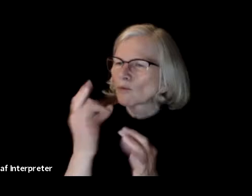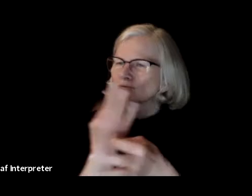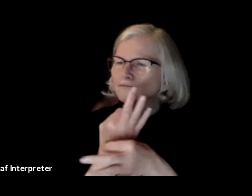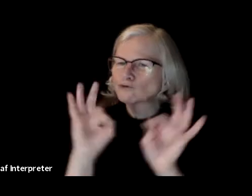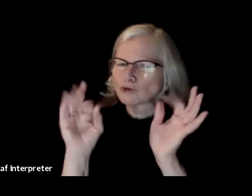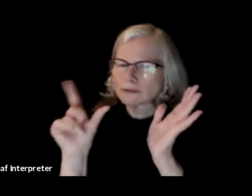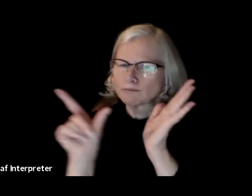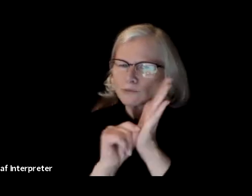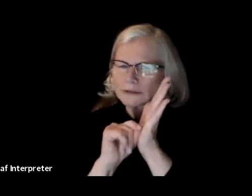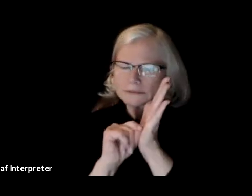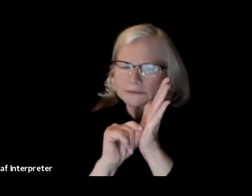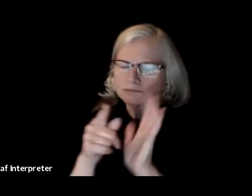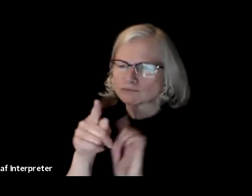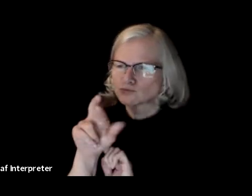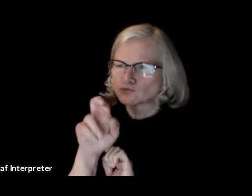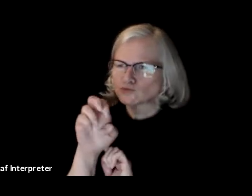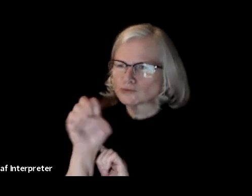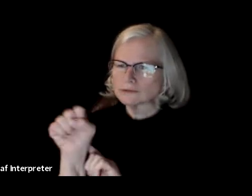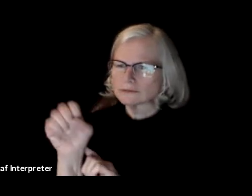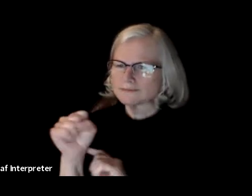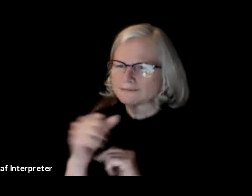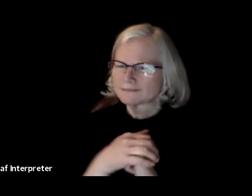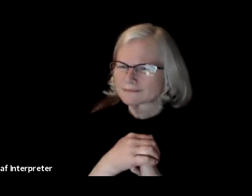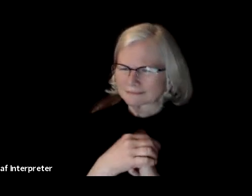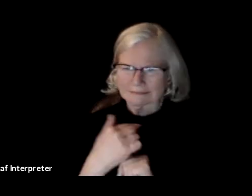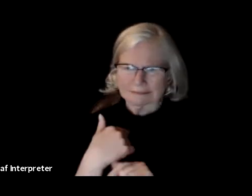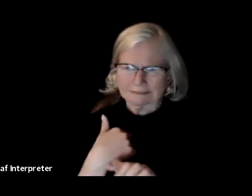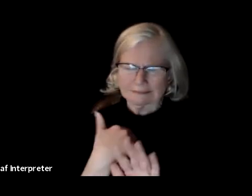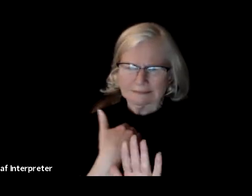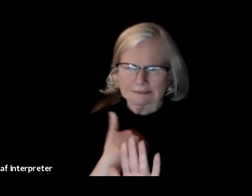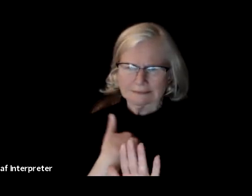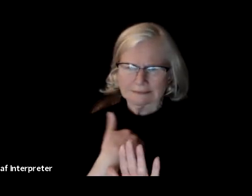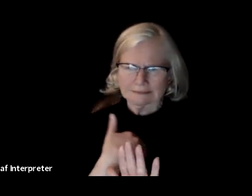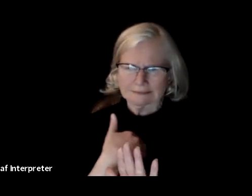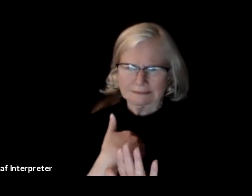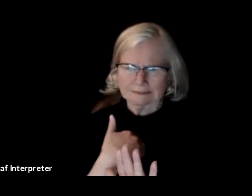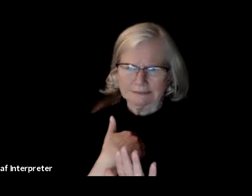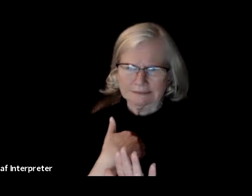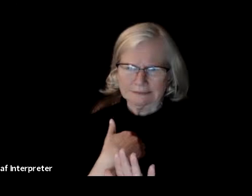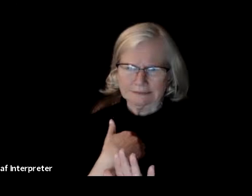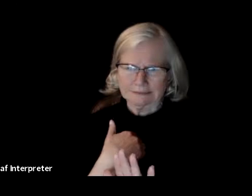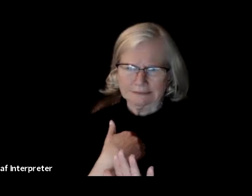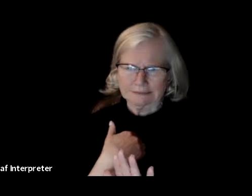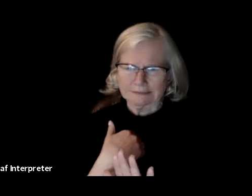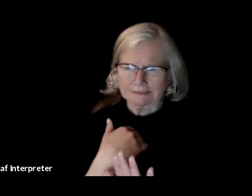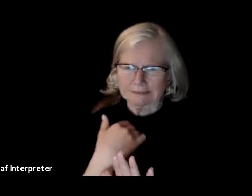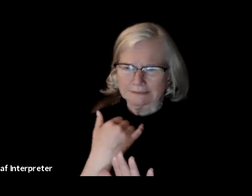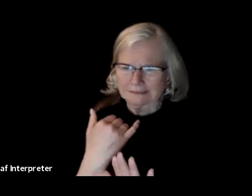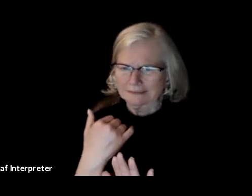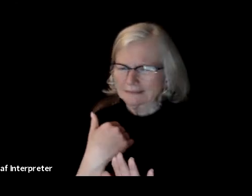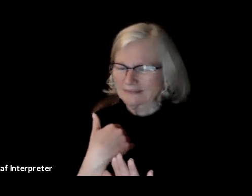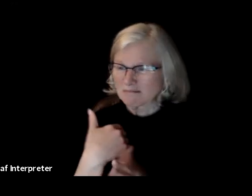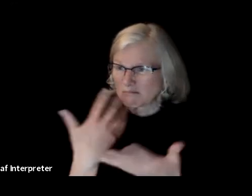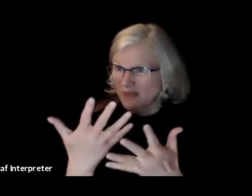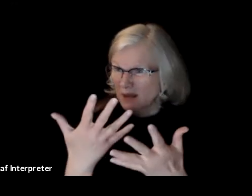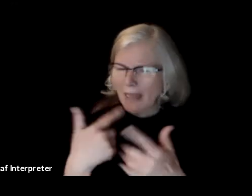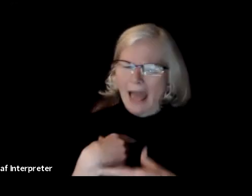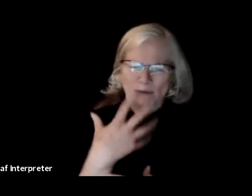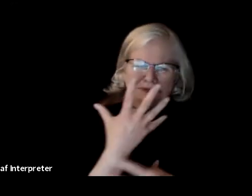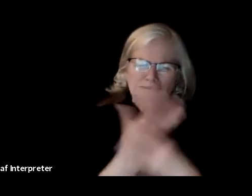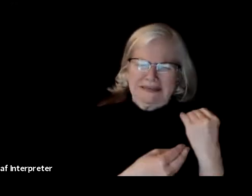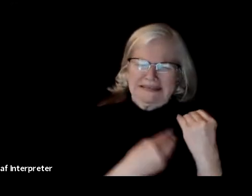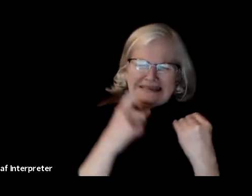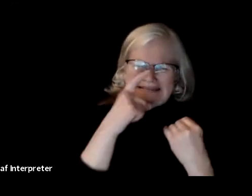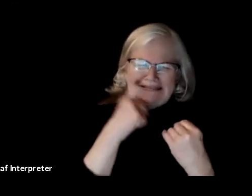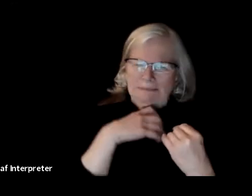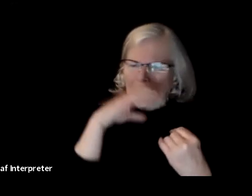Hello, apologies if this was covered already. My call dropped right as the Q&A began. But my question is if you have an updated